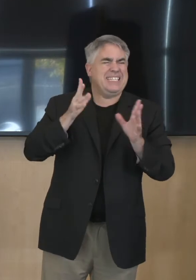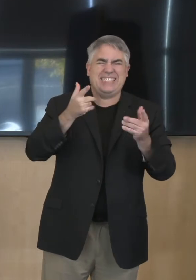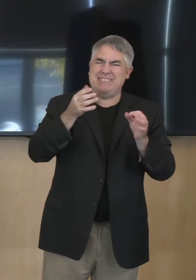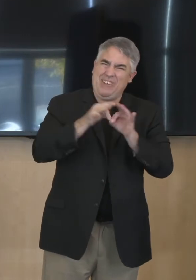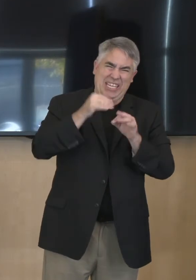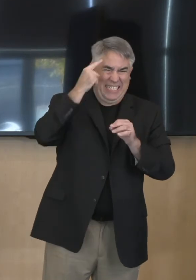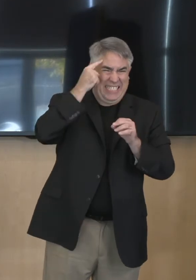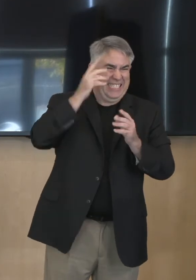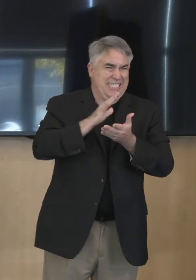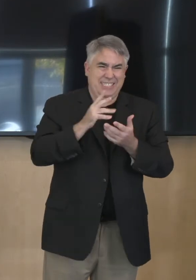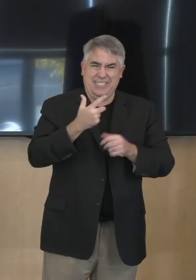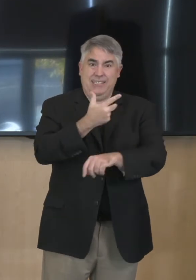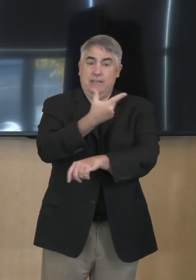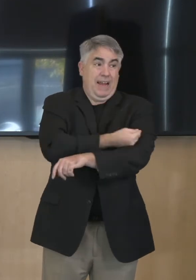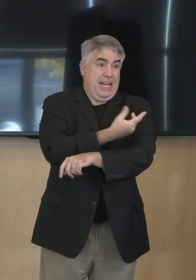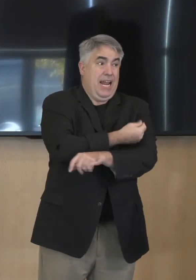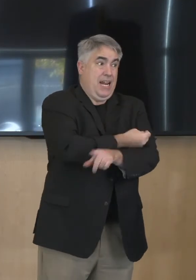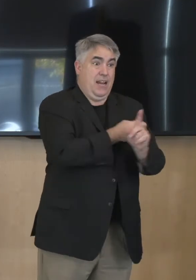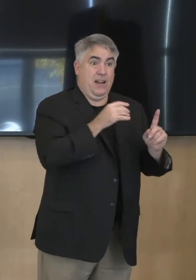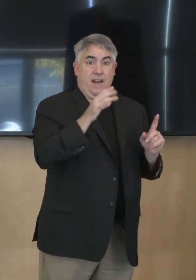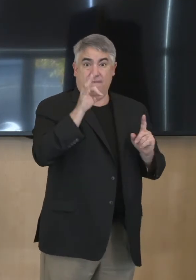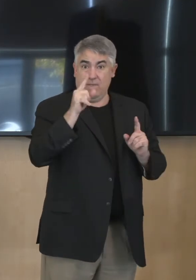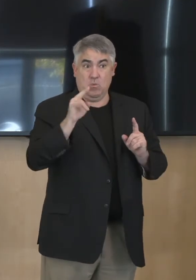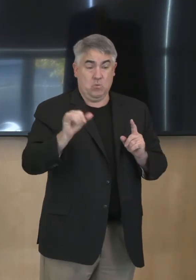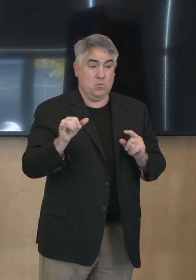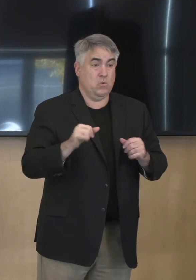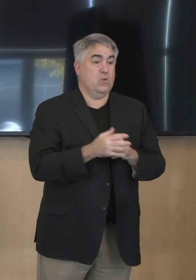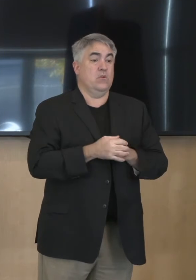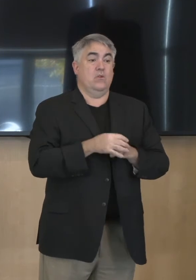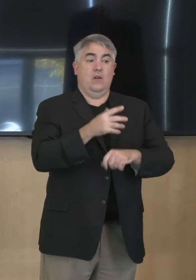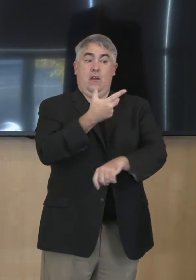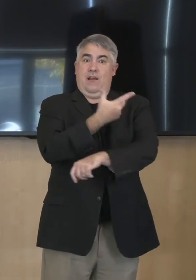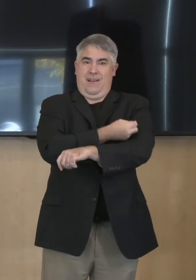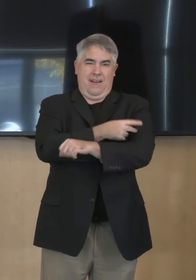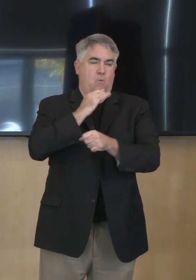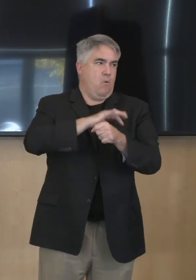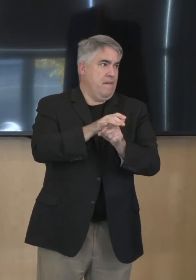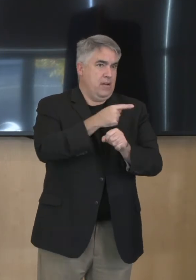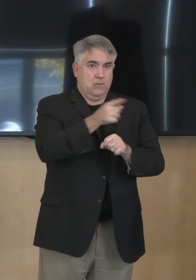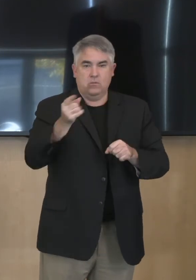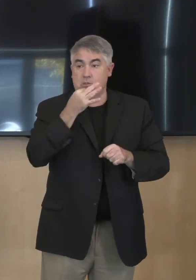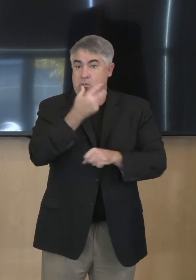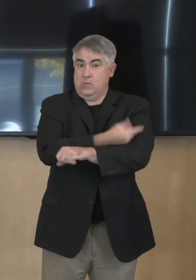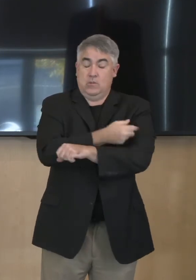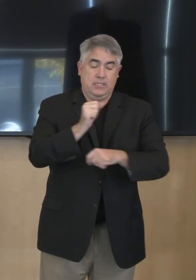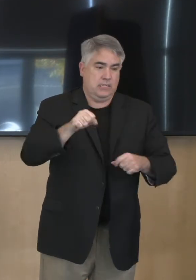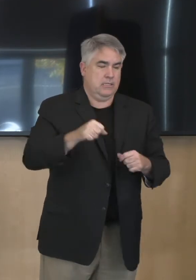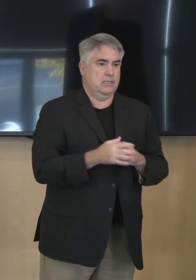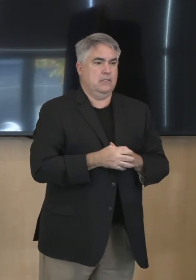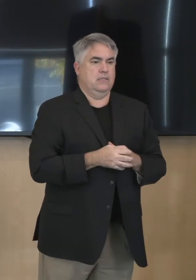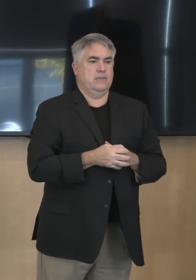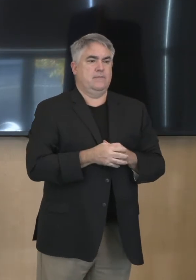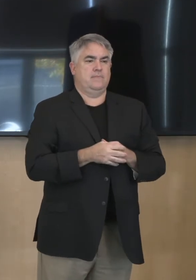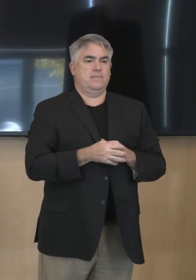vaccine for COVID. On the subject of vaccines, again, the vaccine system and the way they go out, we get a lot of questions